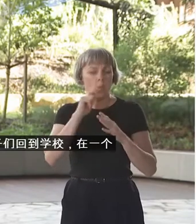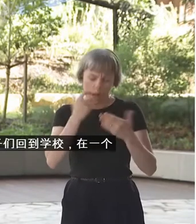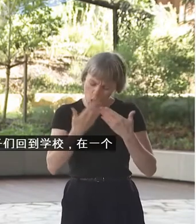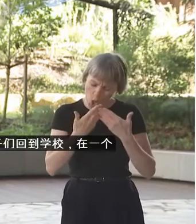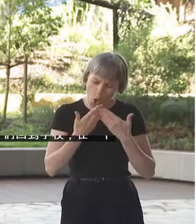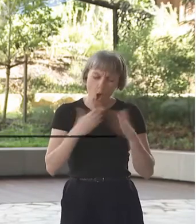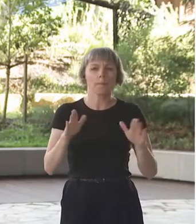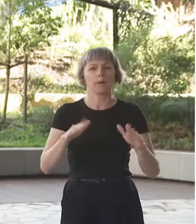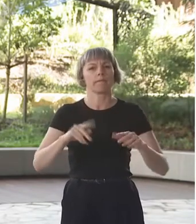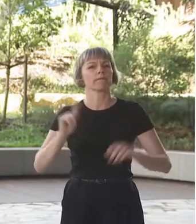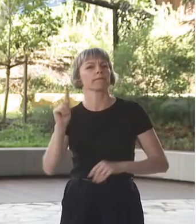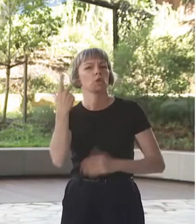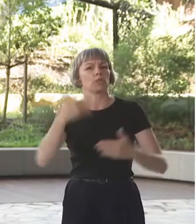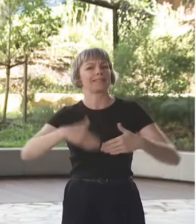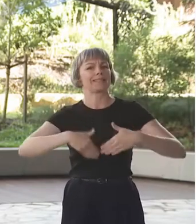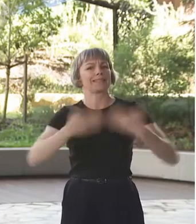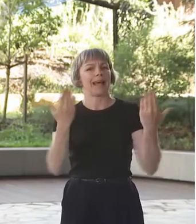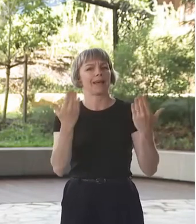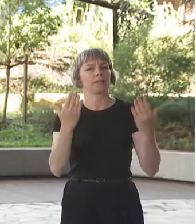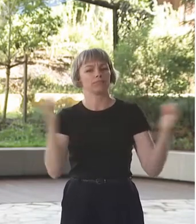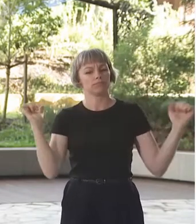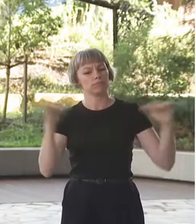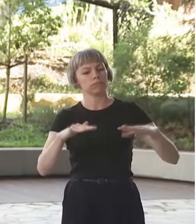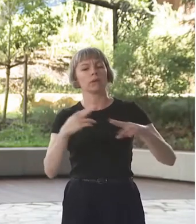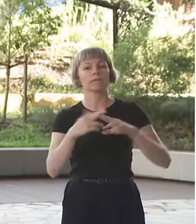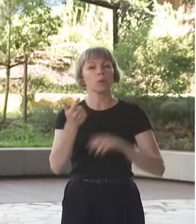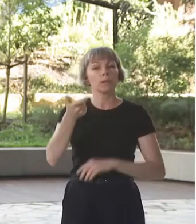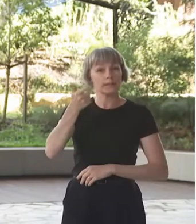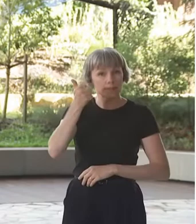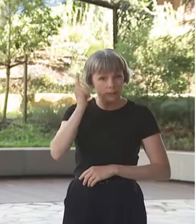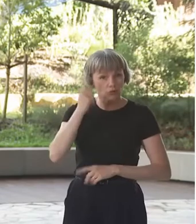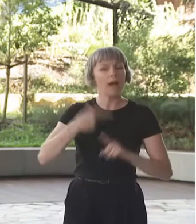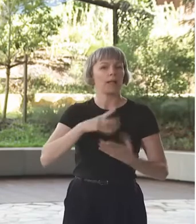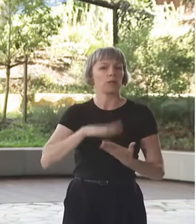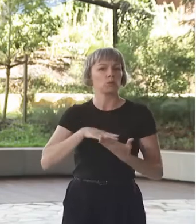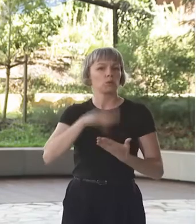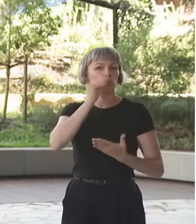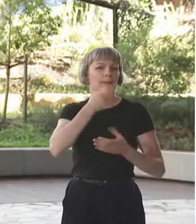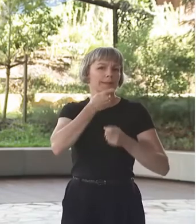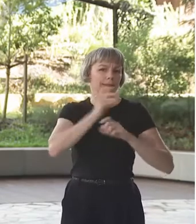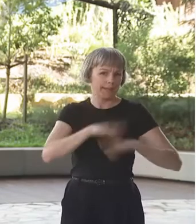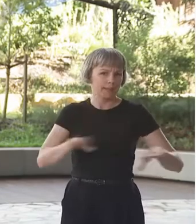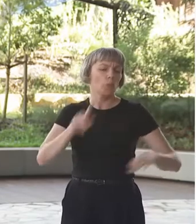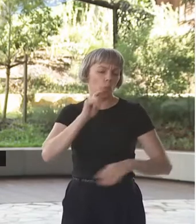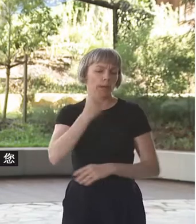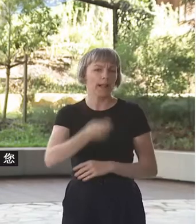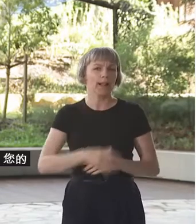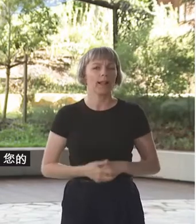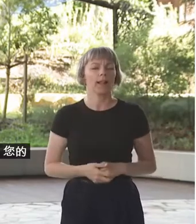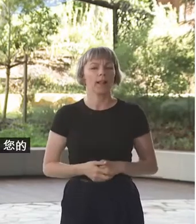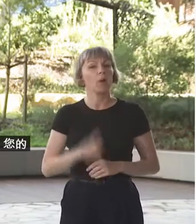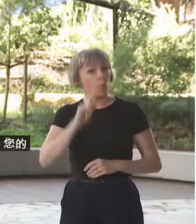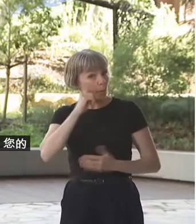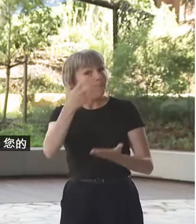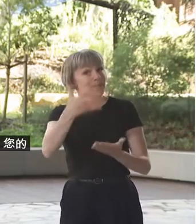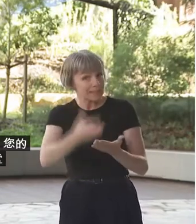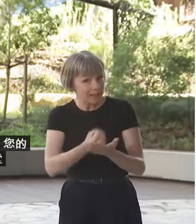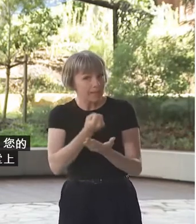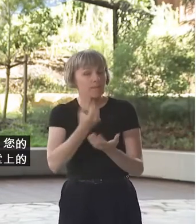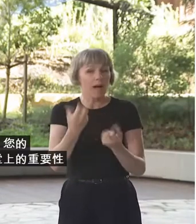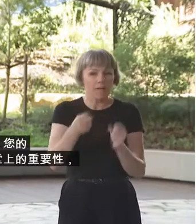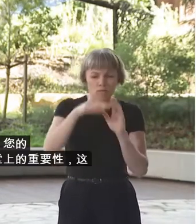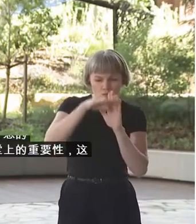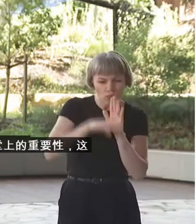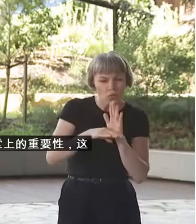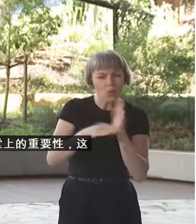for teachers and for students. That is our number one focus, as we saw yesterday through the National Cabinet, the importance